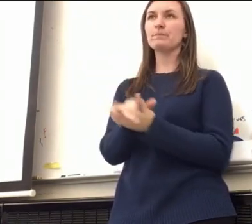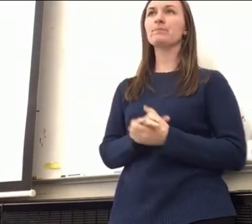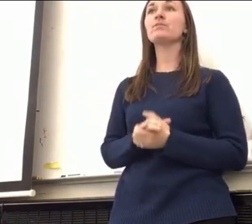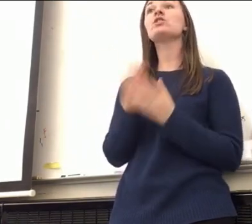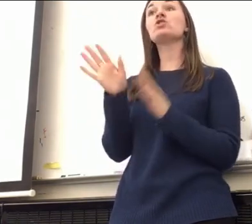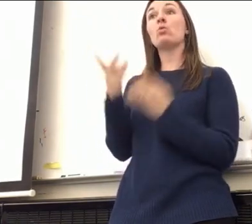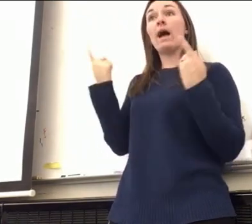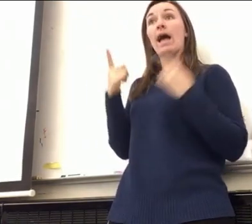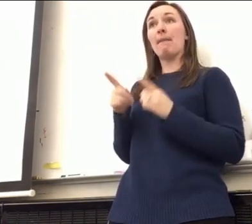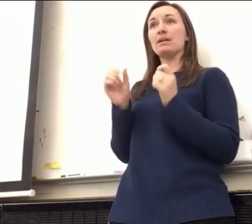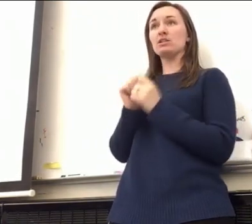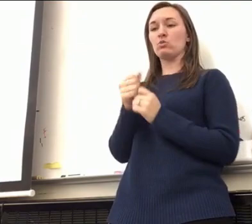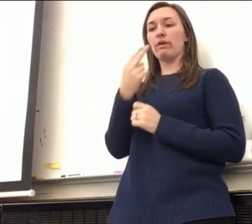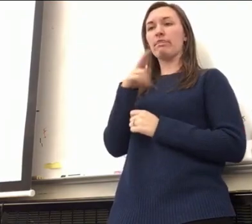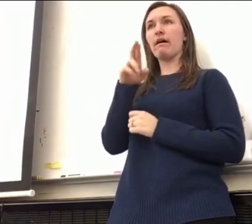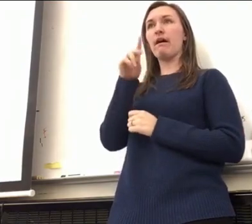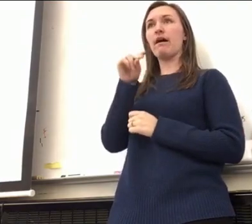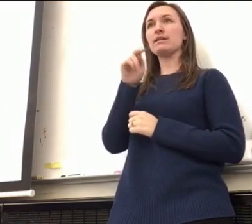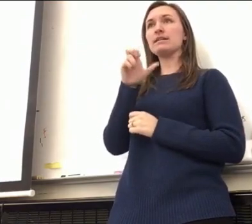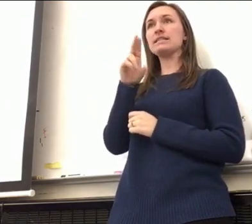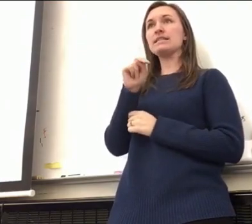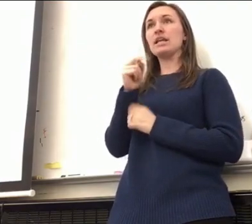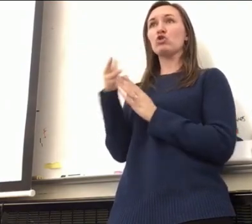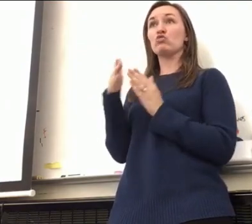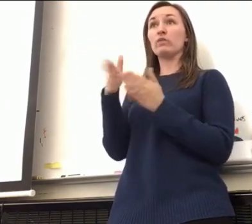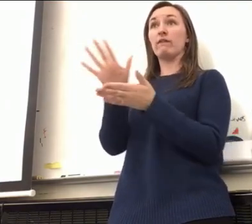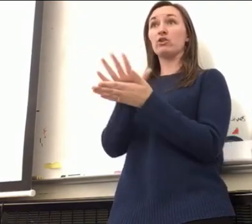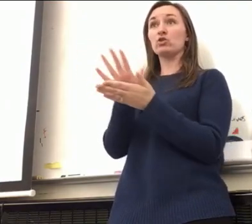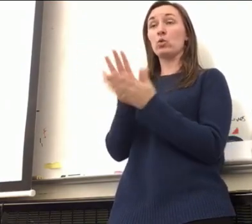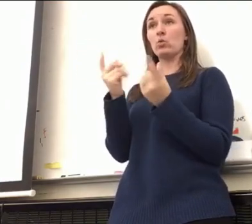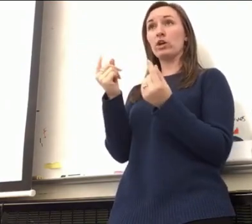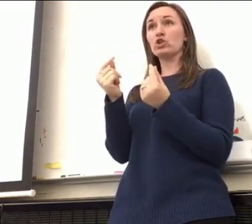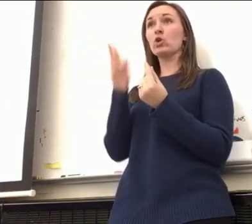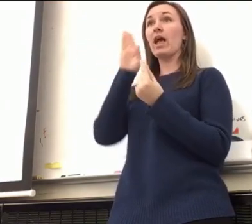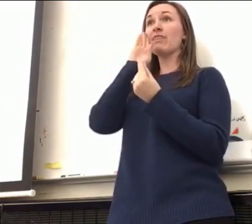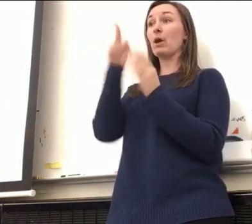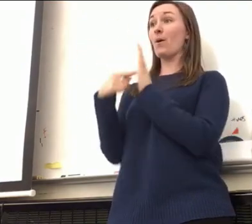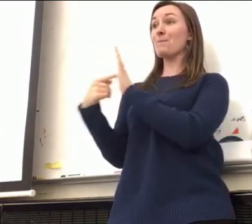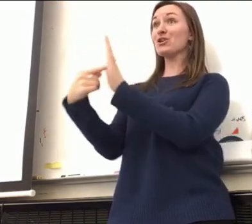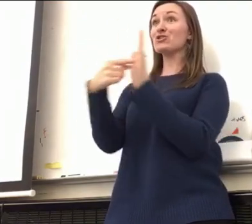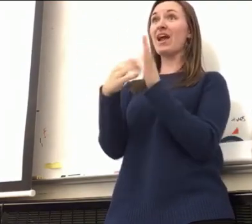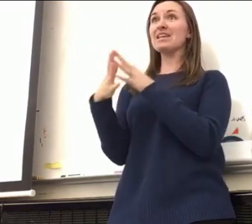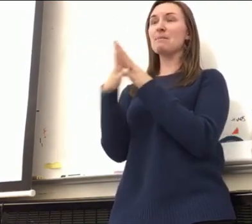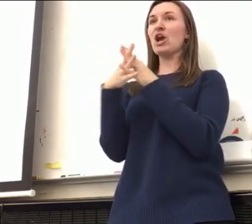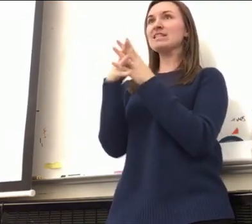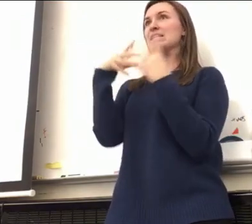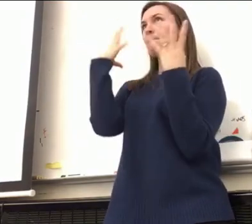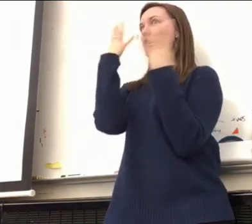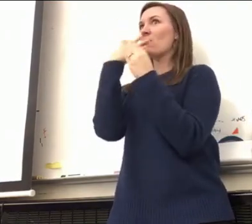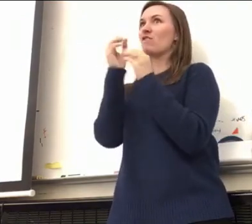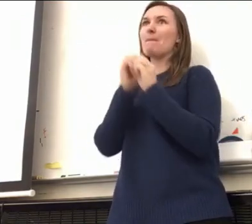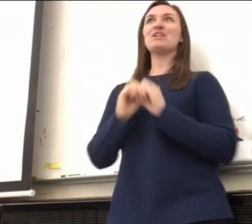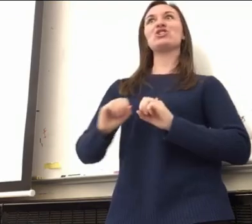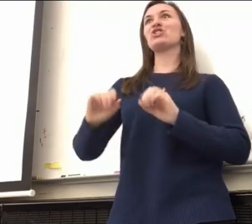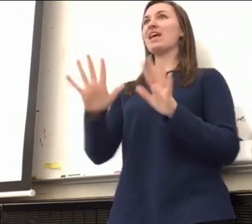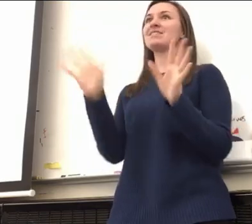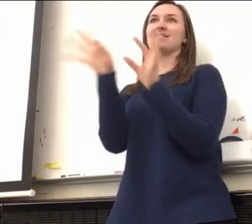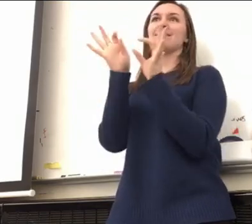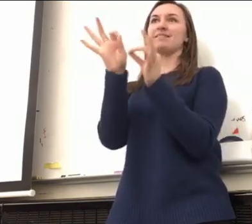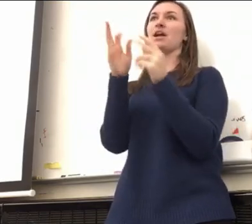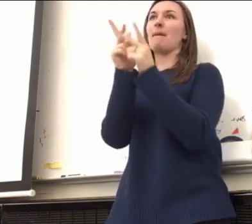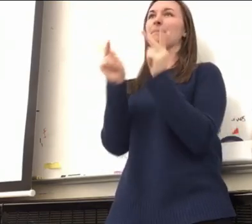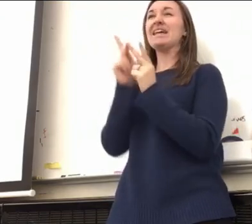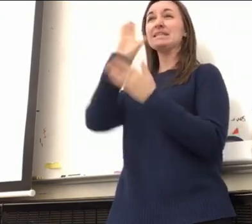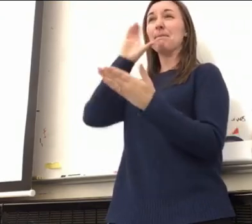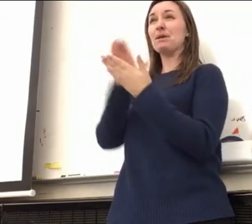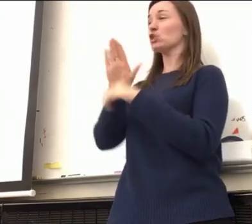Basically what happens with the Hudson River School is that they're going to portray America as this beautiful, majestic place. The picture on the right is